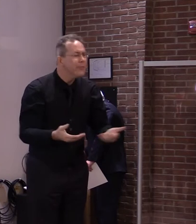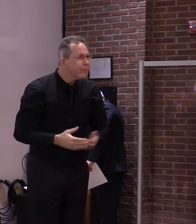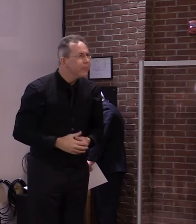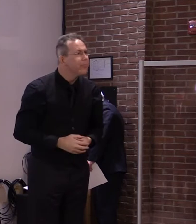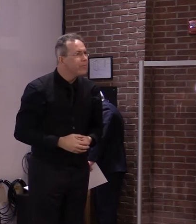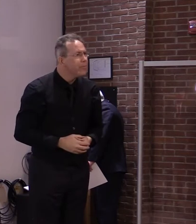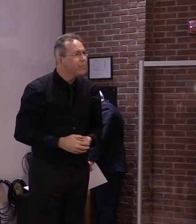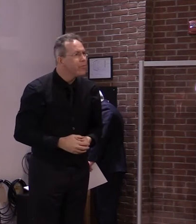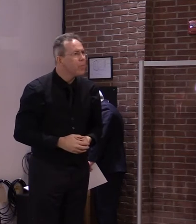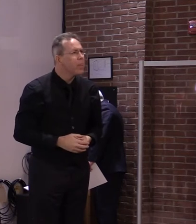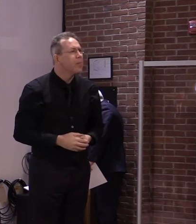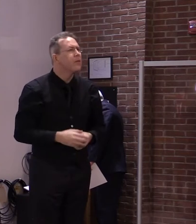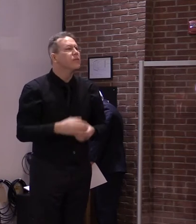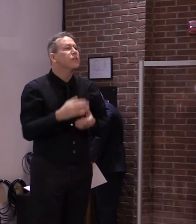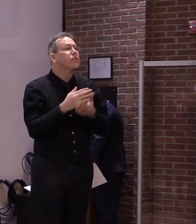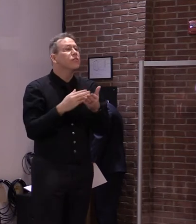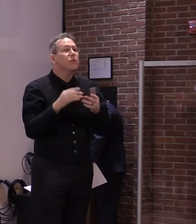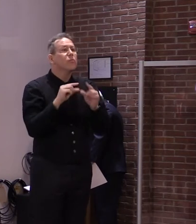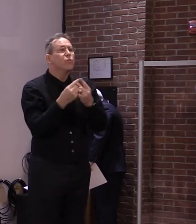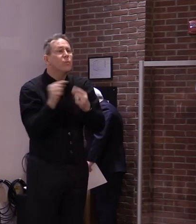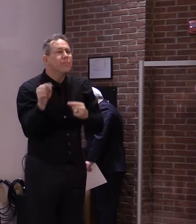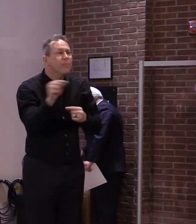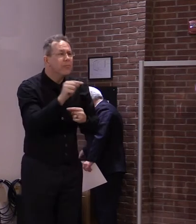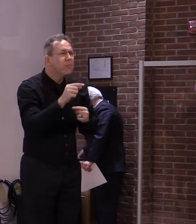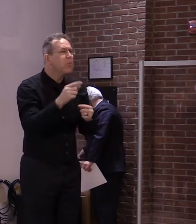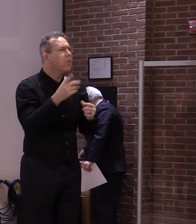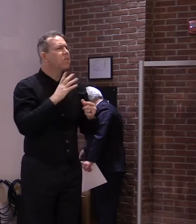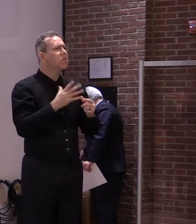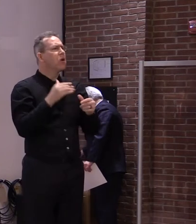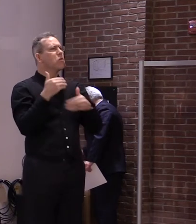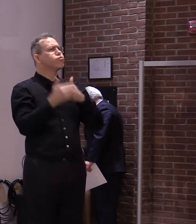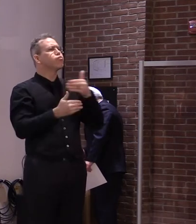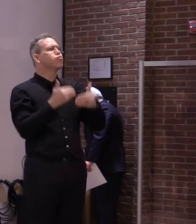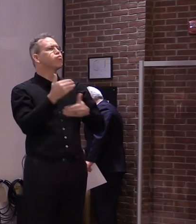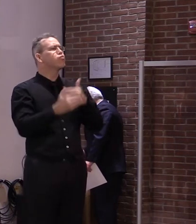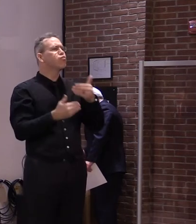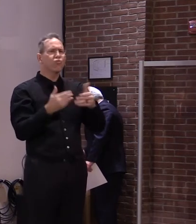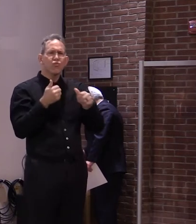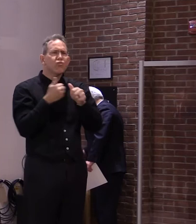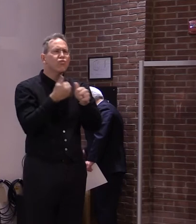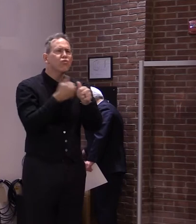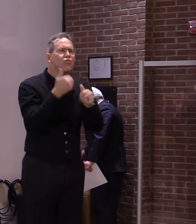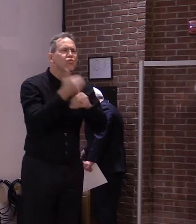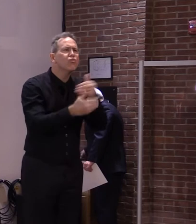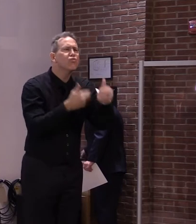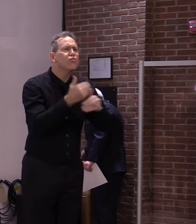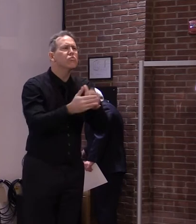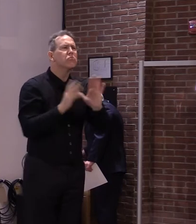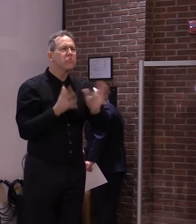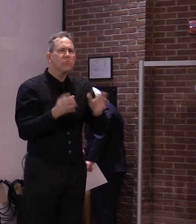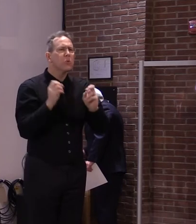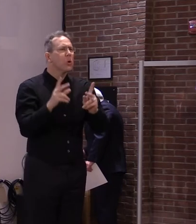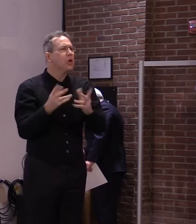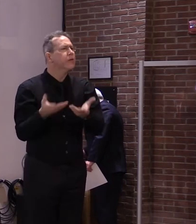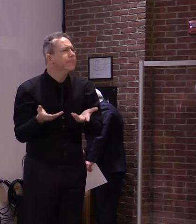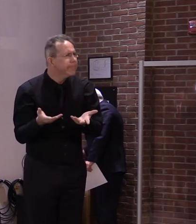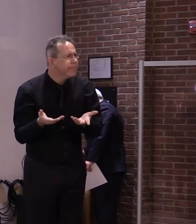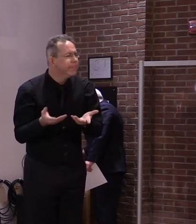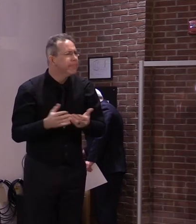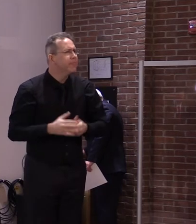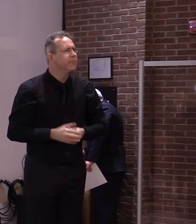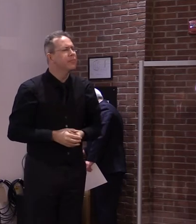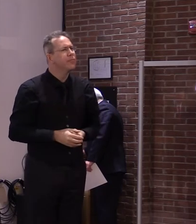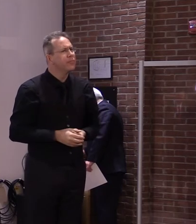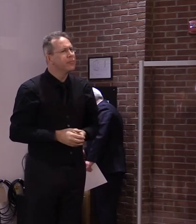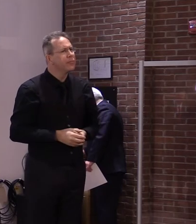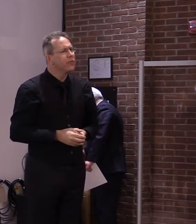maintaining their academic achievement levels in spite of these challenges and cited specific data one principal reported we've been in person